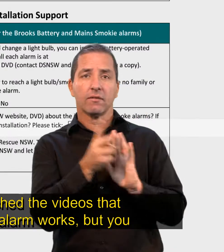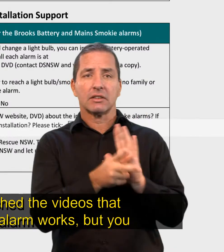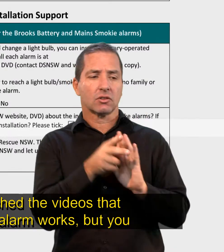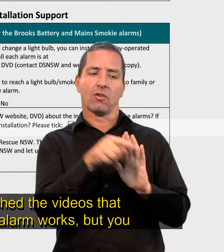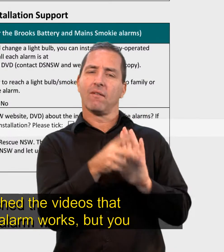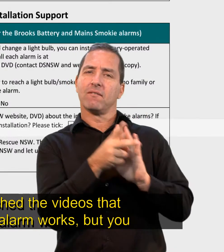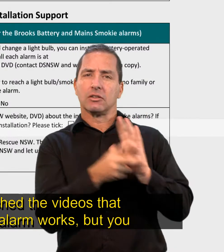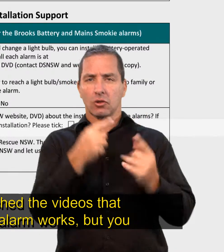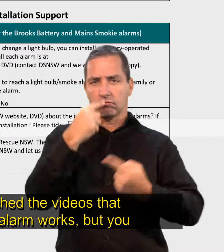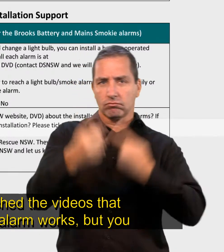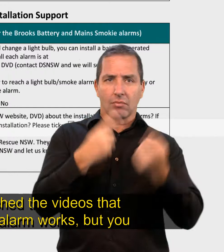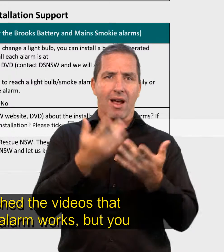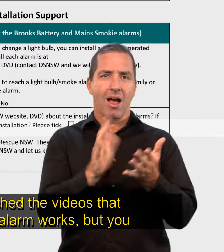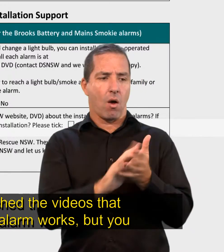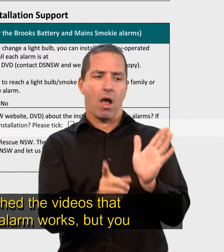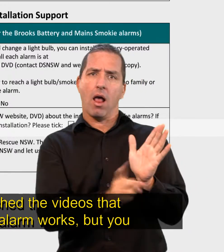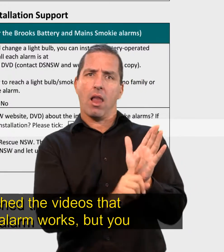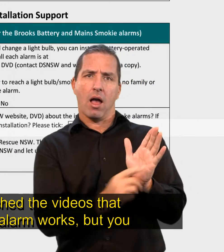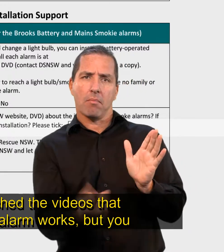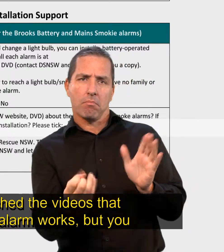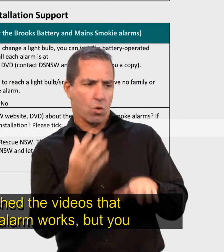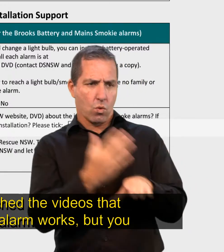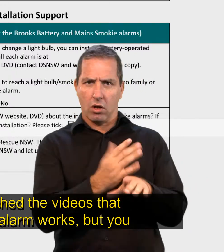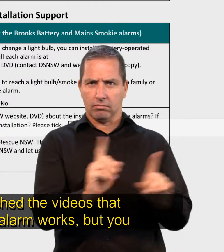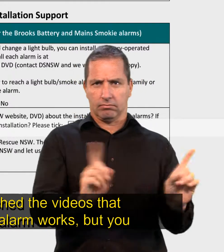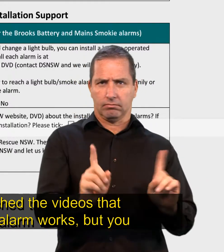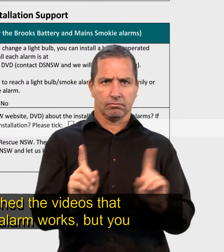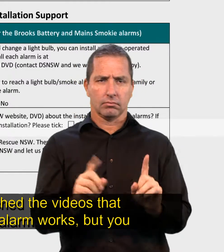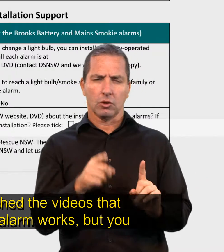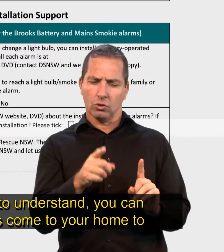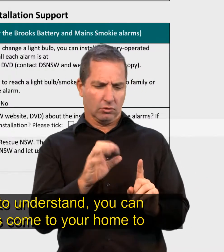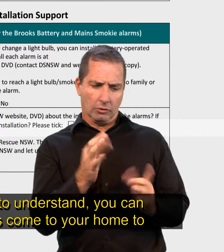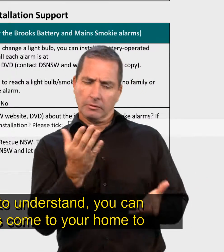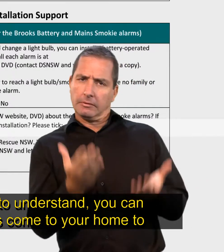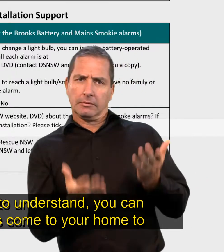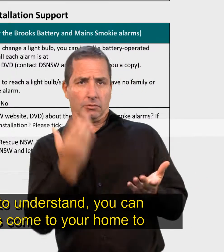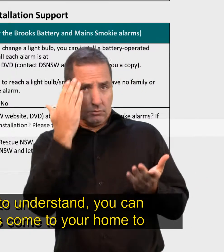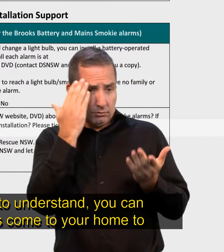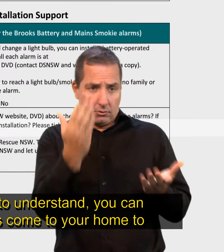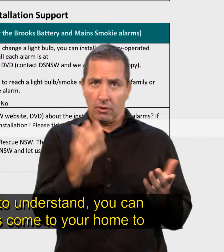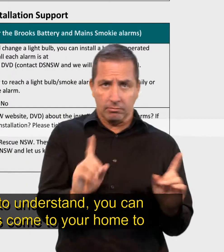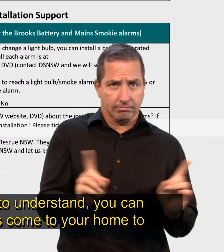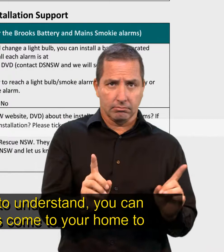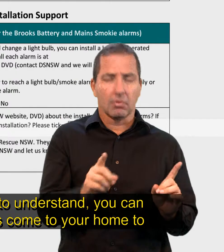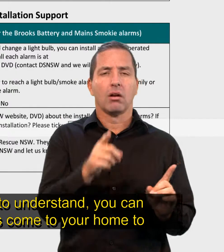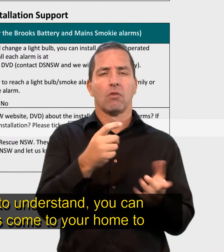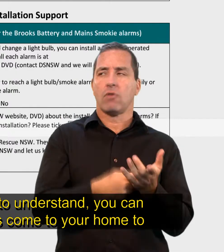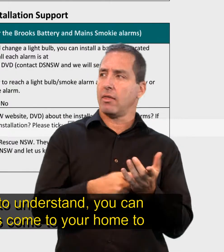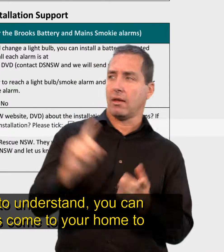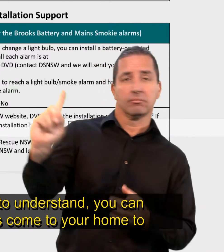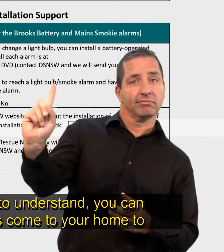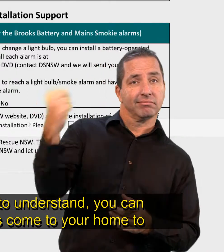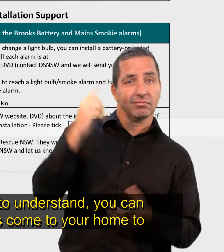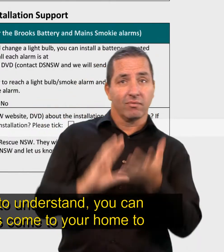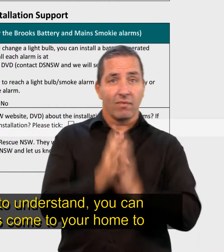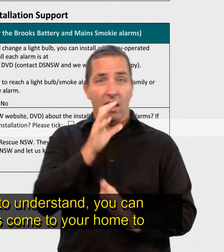If you have watched the videos that explain how your alarm works, but you found them difficult to understand, you can have